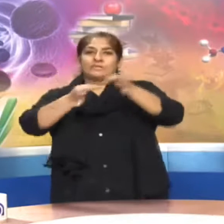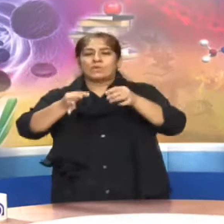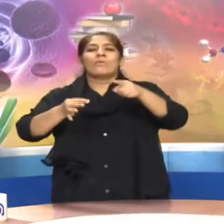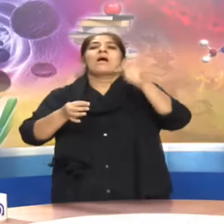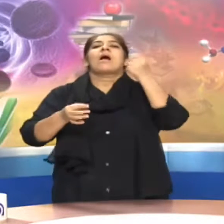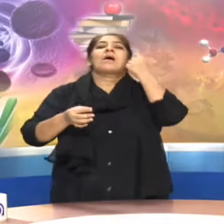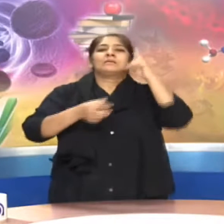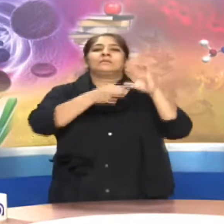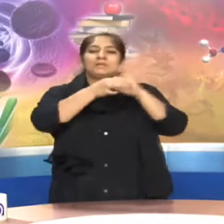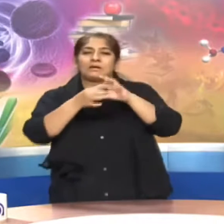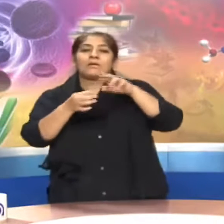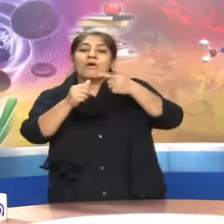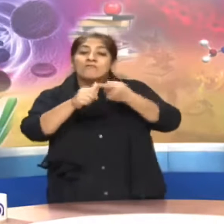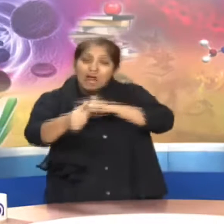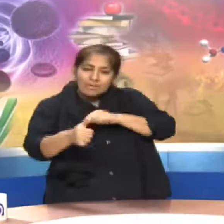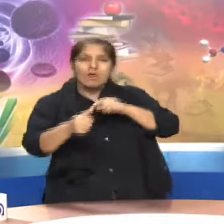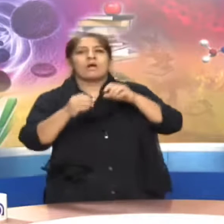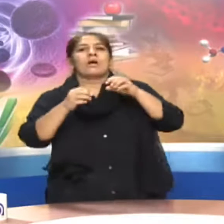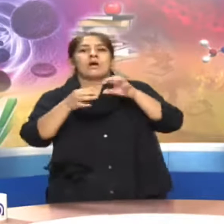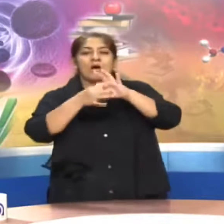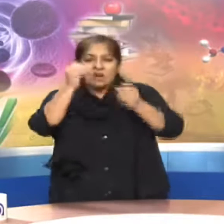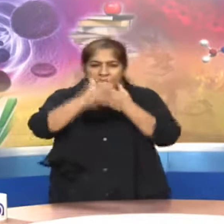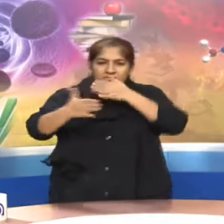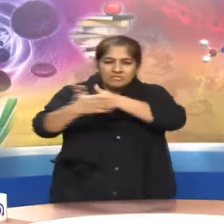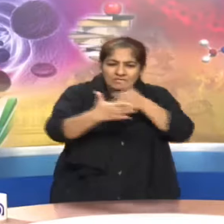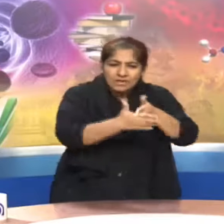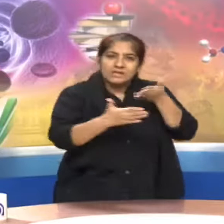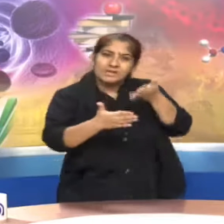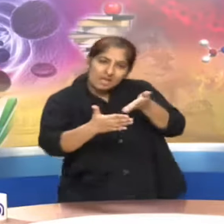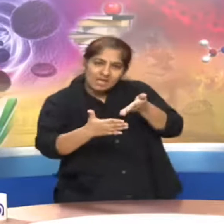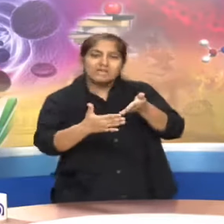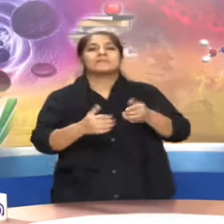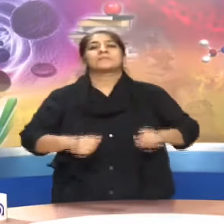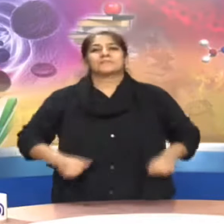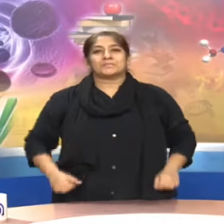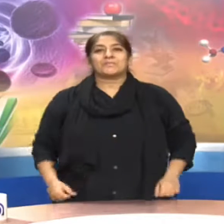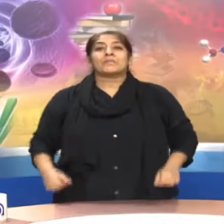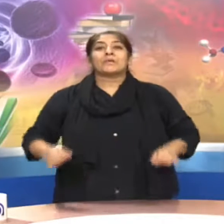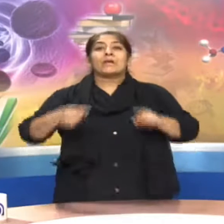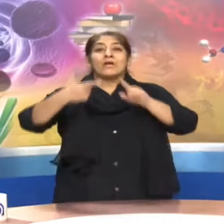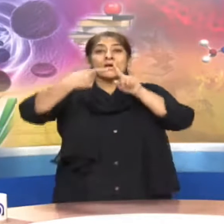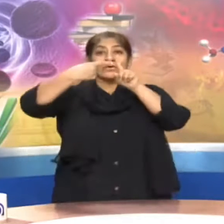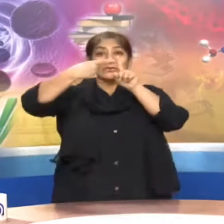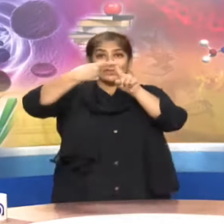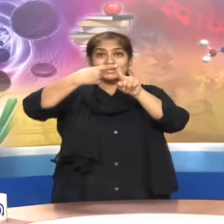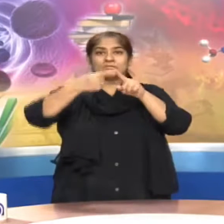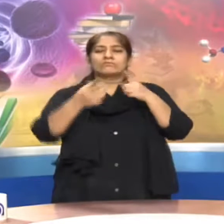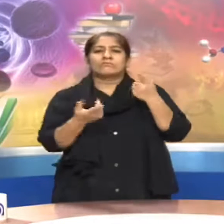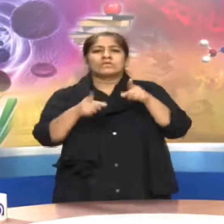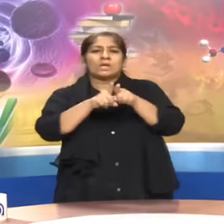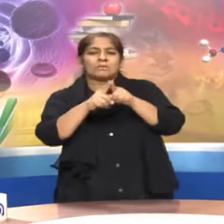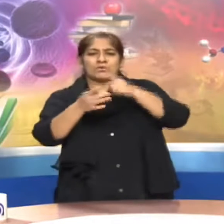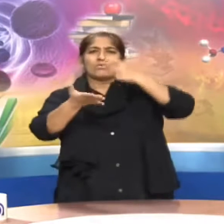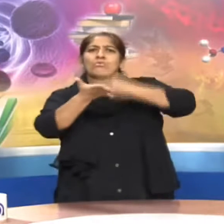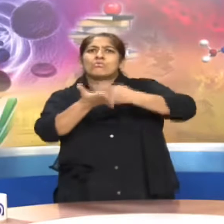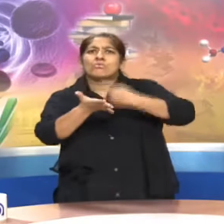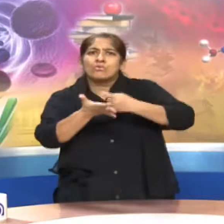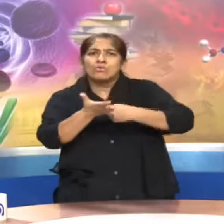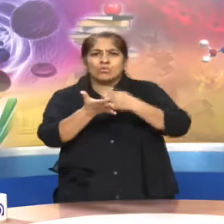points. So that will be helpful for you to understand the organizational communication barrier.